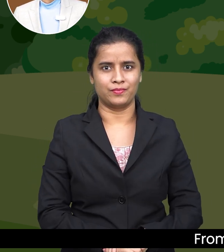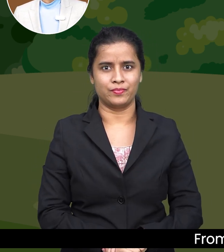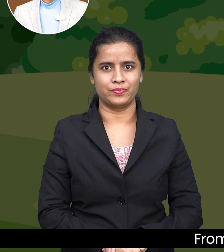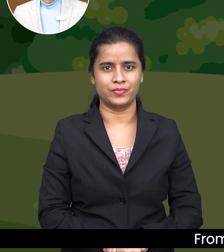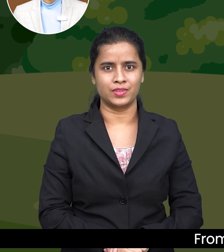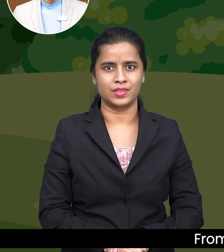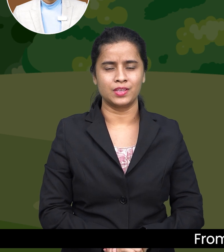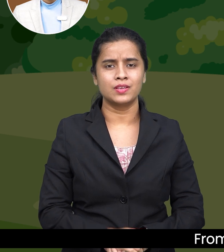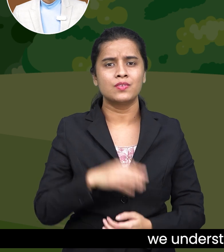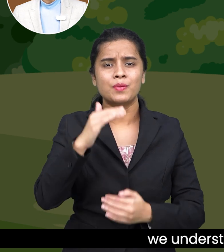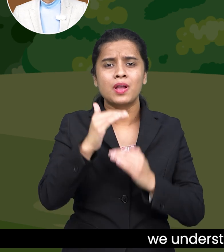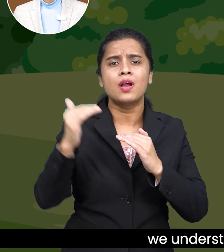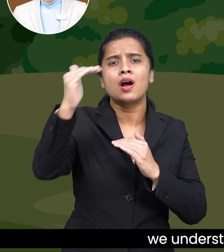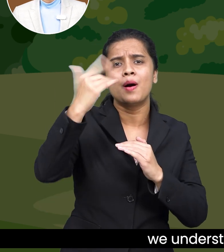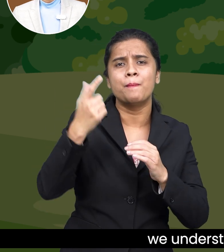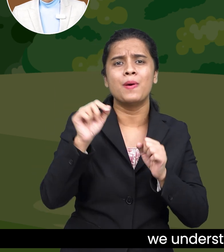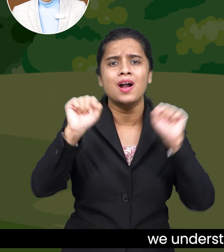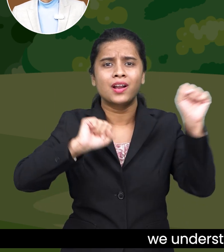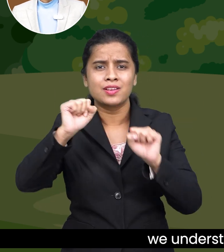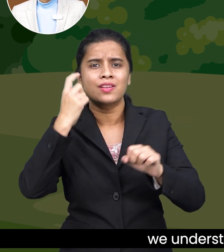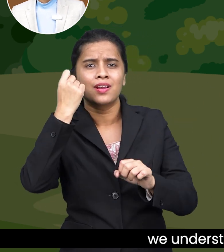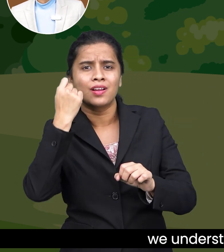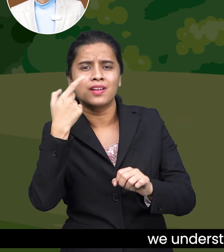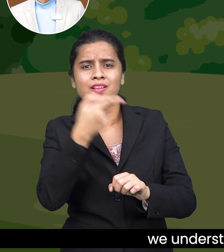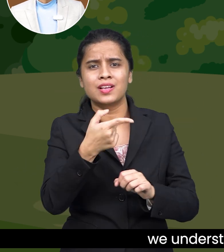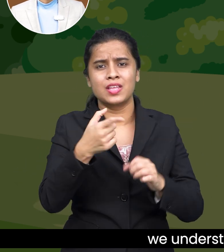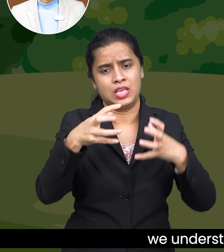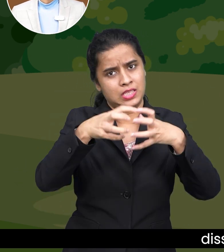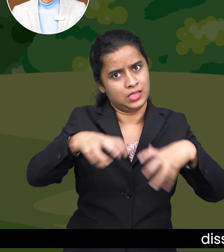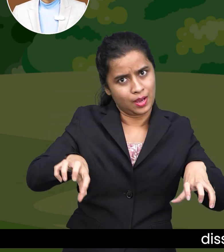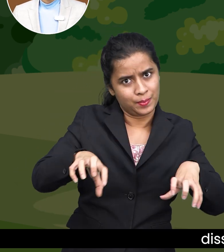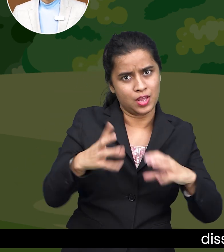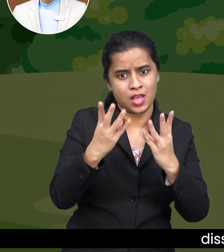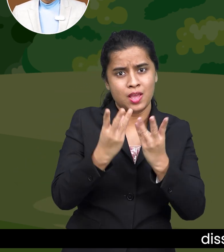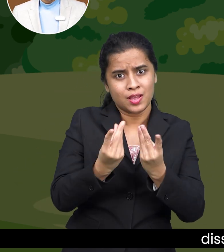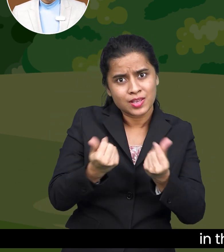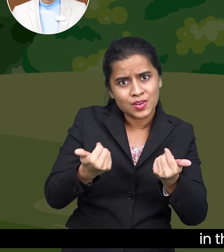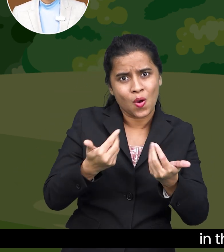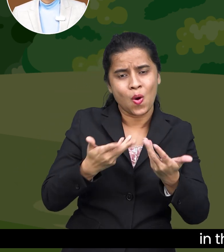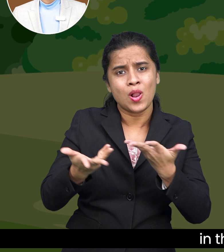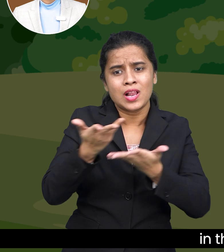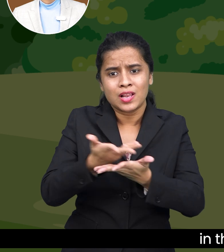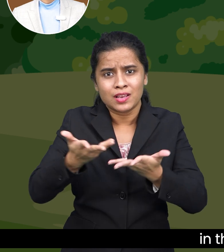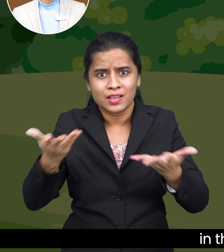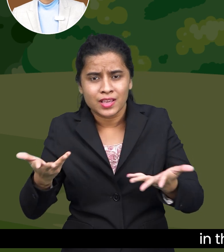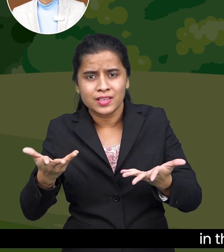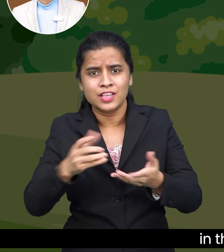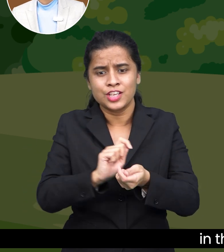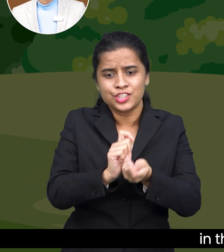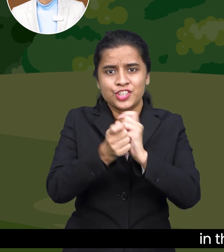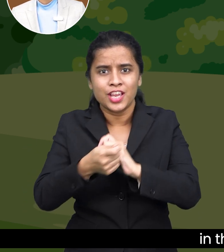From the above activity, we understand that we can separate dissolved substances in the form of